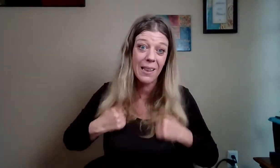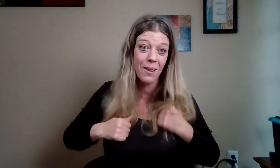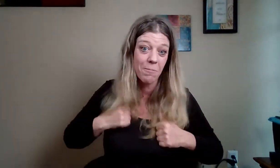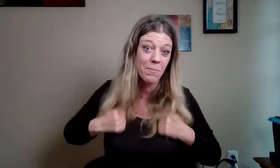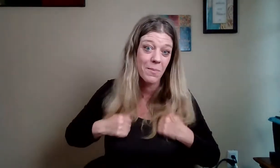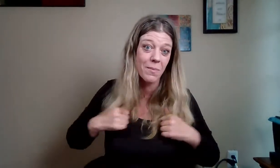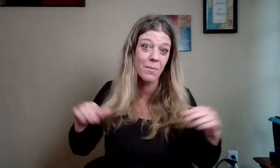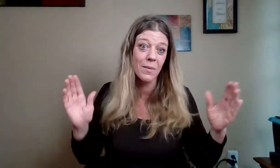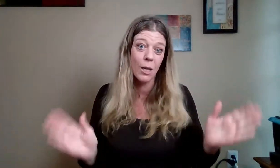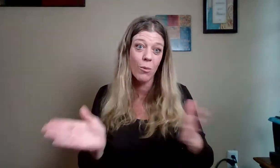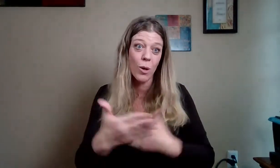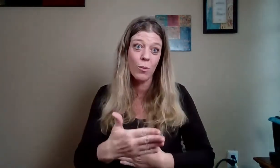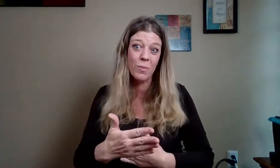bath, room,